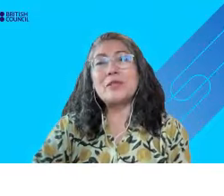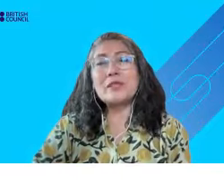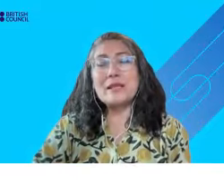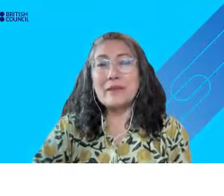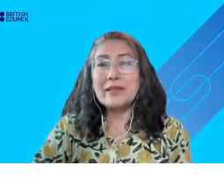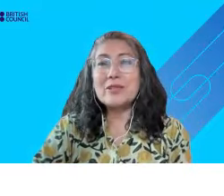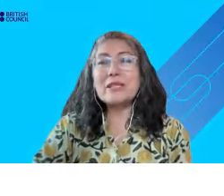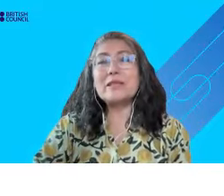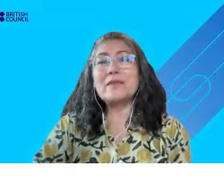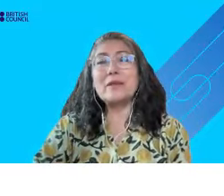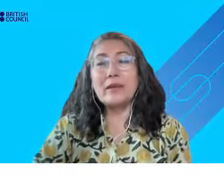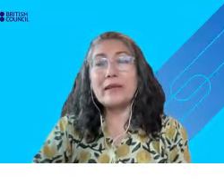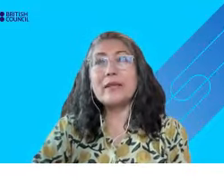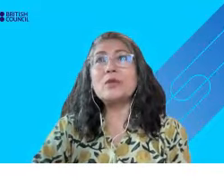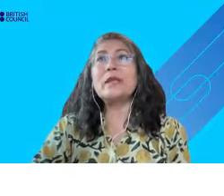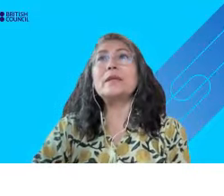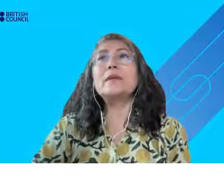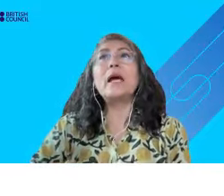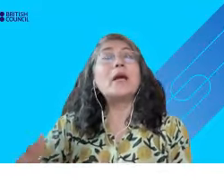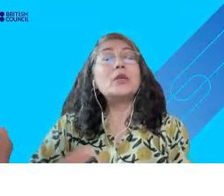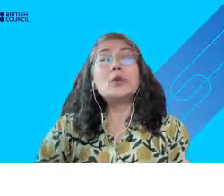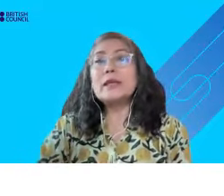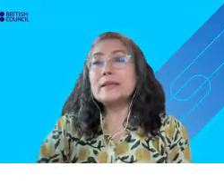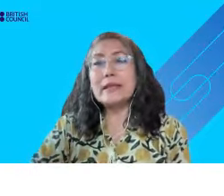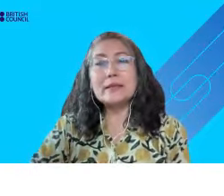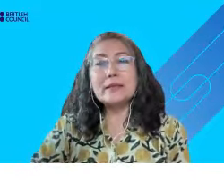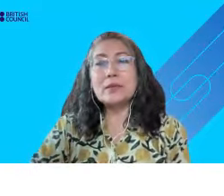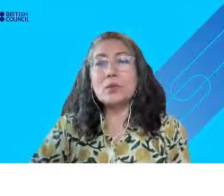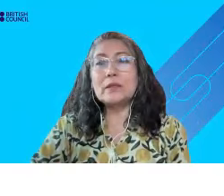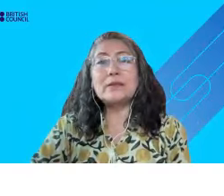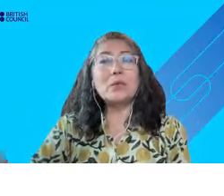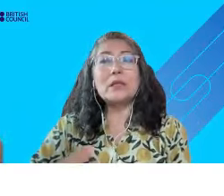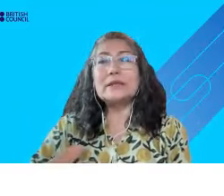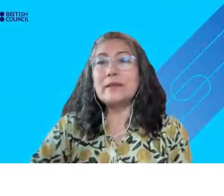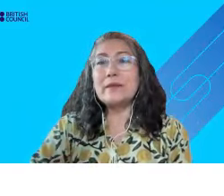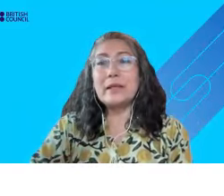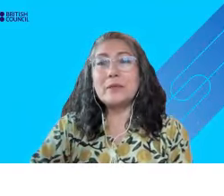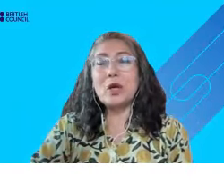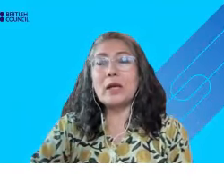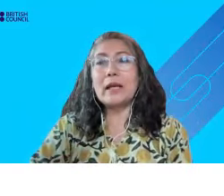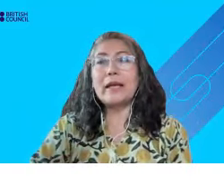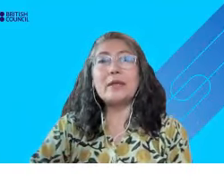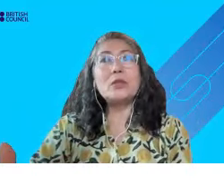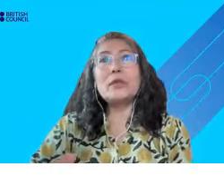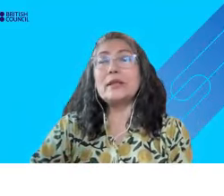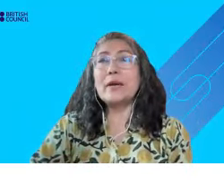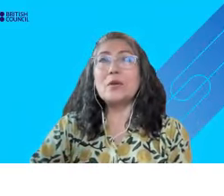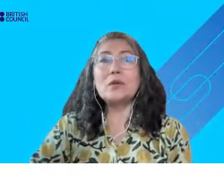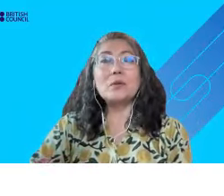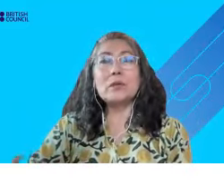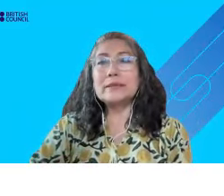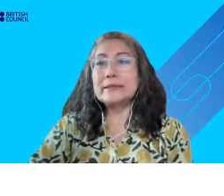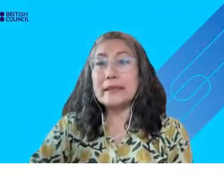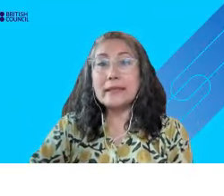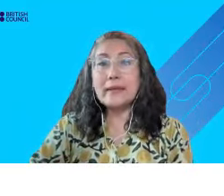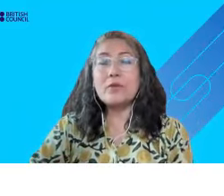primary teachers are very creative and very innovative. You can sing the words are available online. You can download